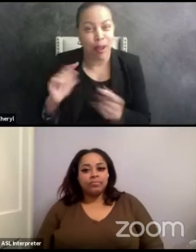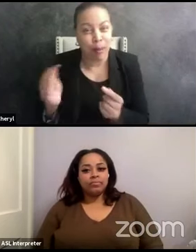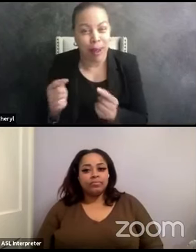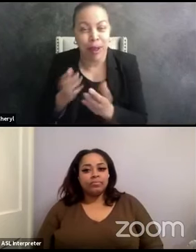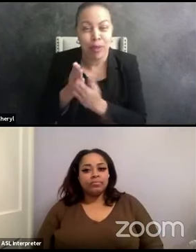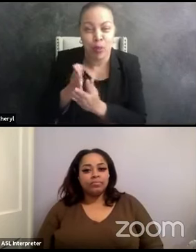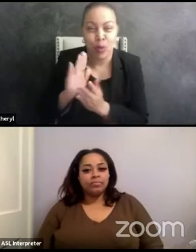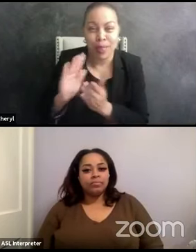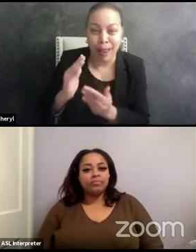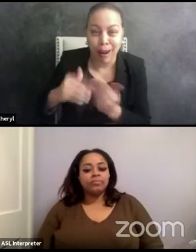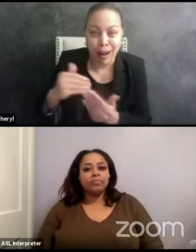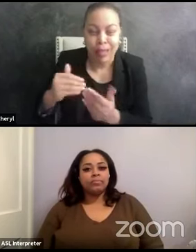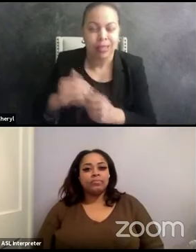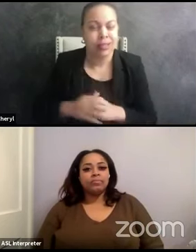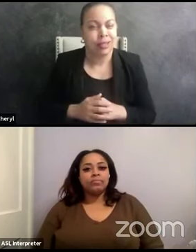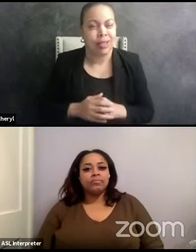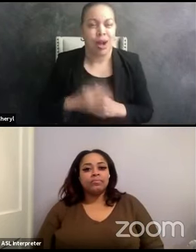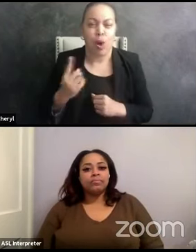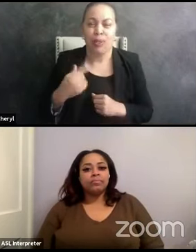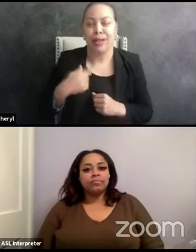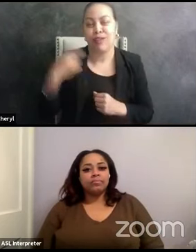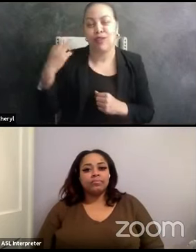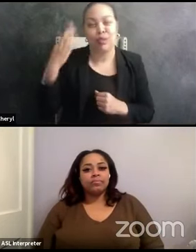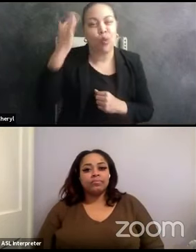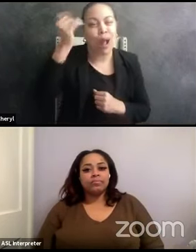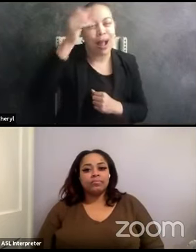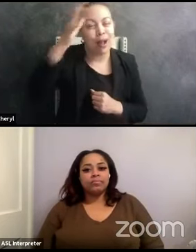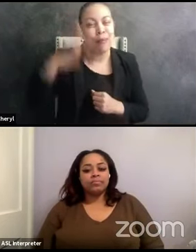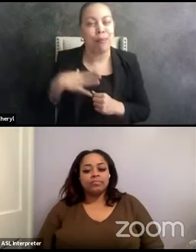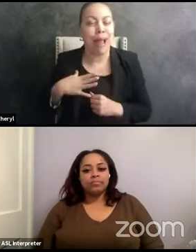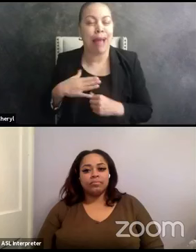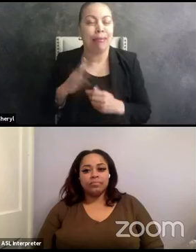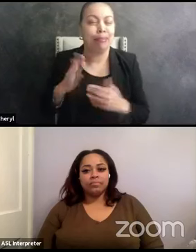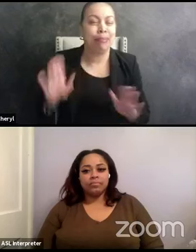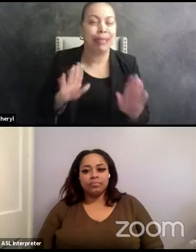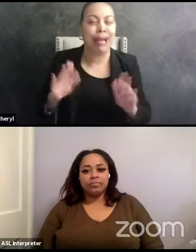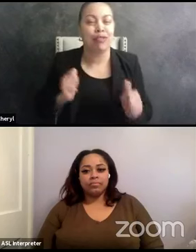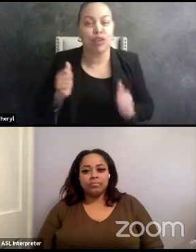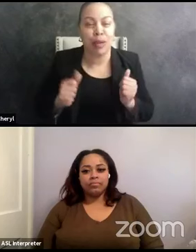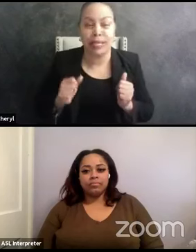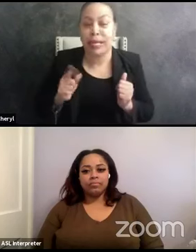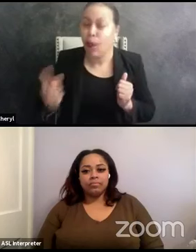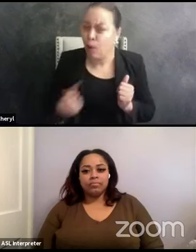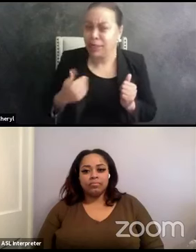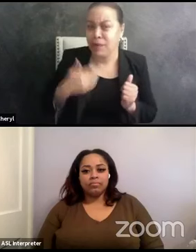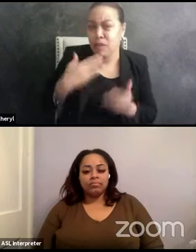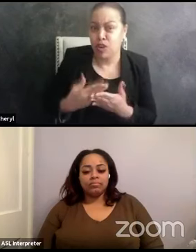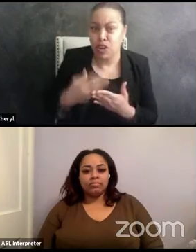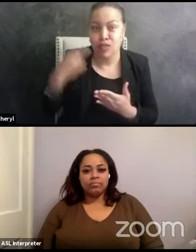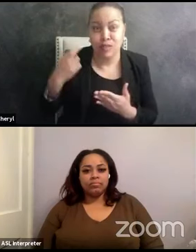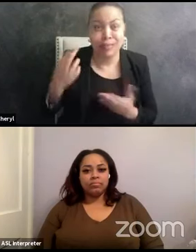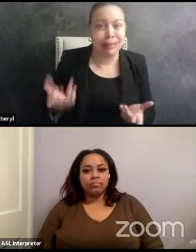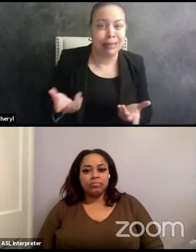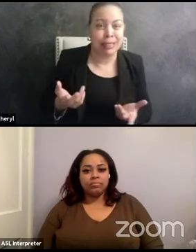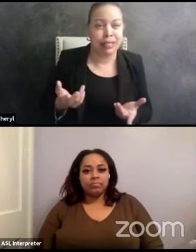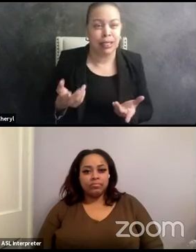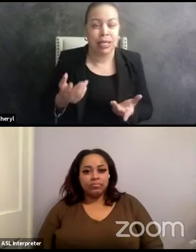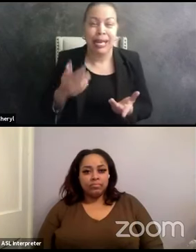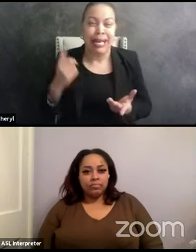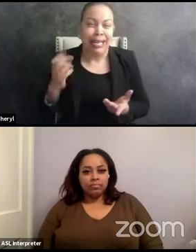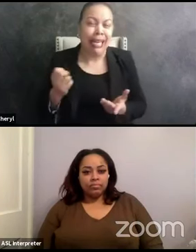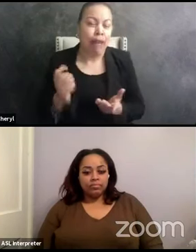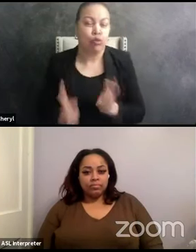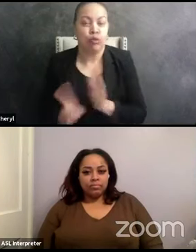there's always a reason why a man will act aggressively, and it's always a good reason. And all he has to do is show that he's there.